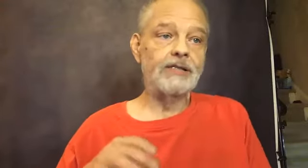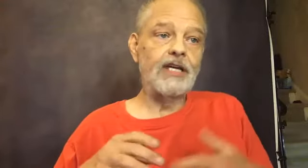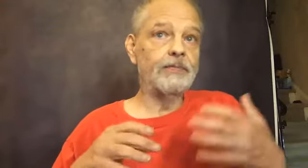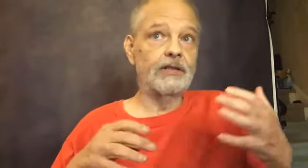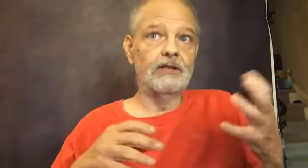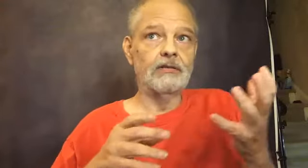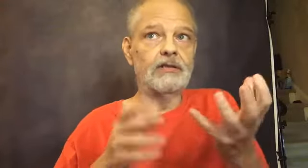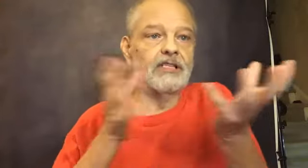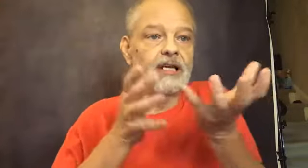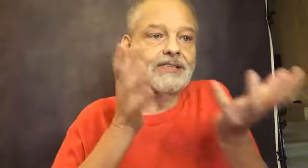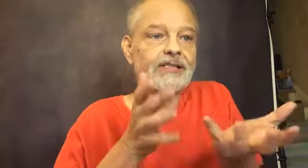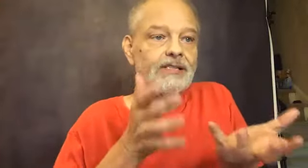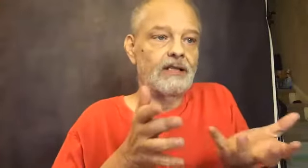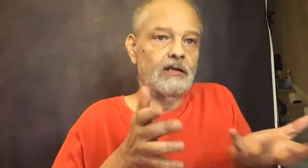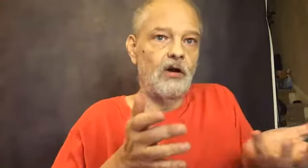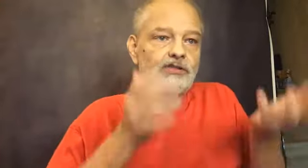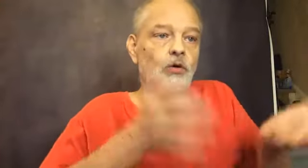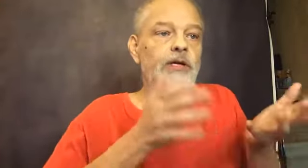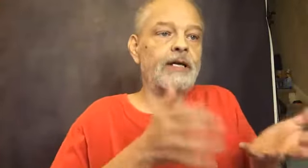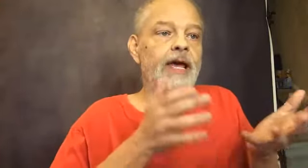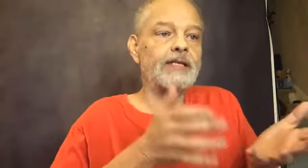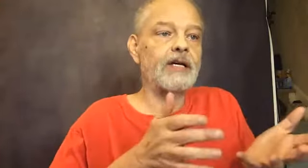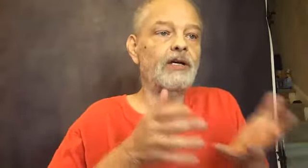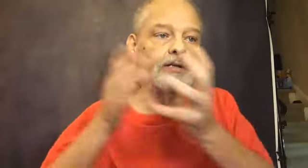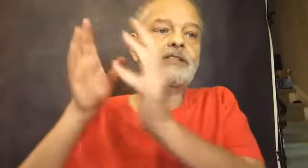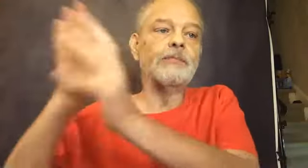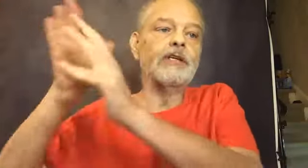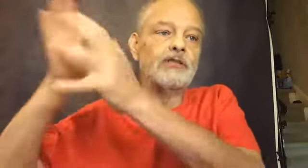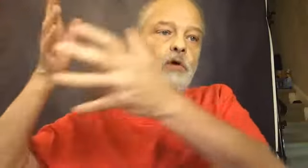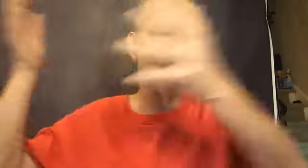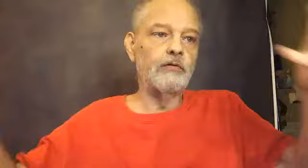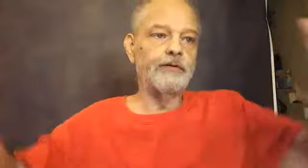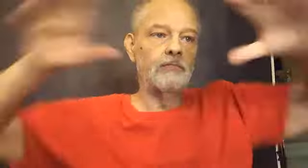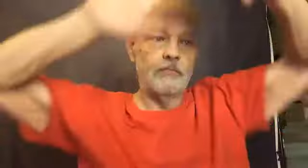concept doesn't exist solely in ASL. It's something that's borrowed from